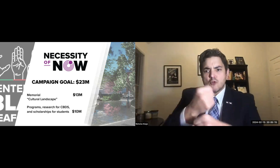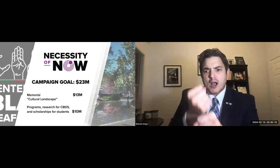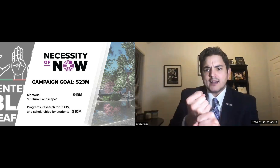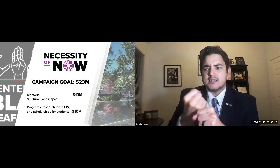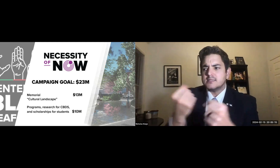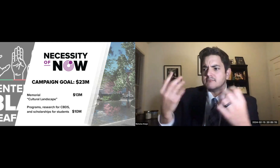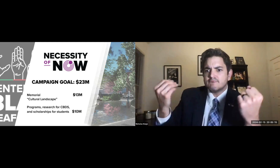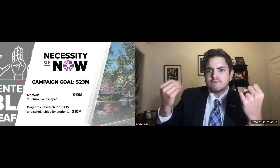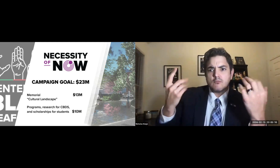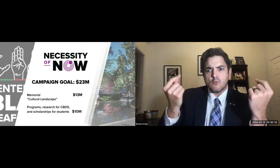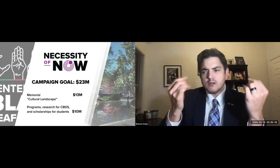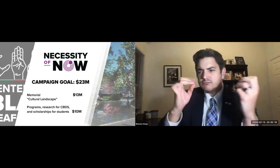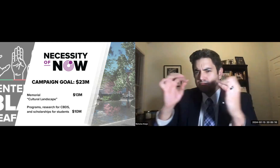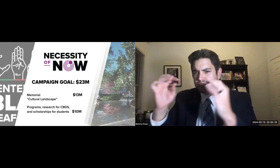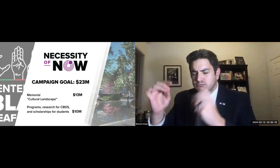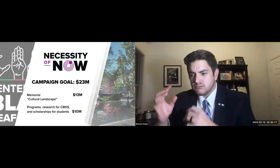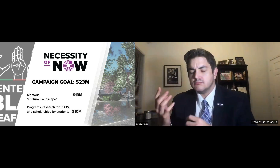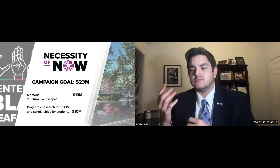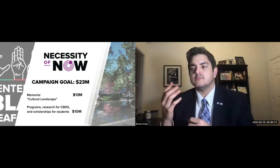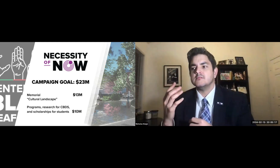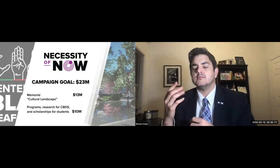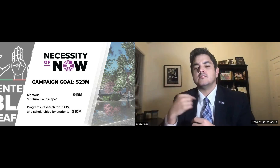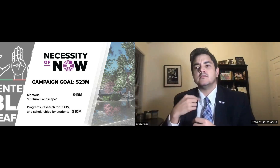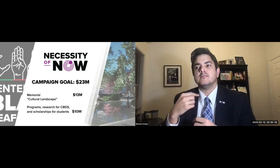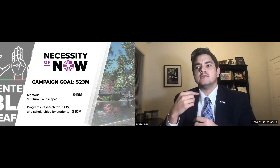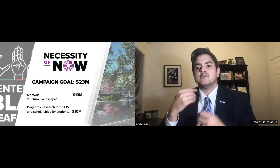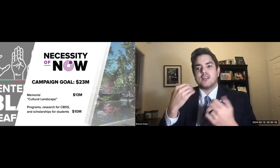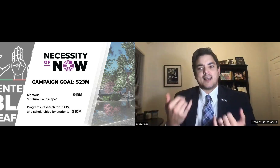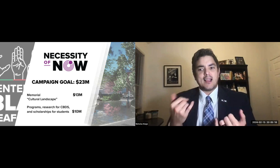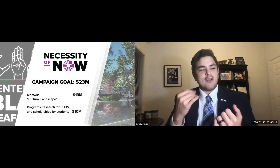having, deaf,